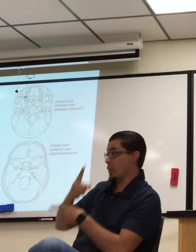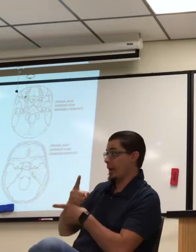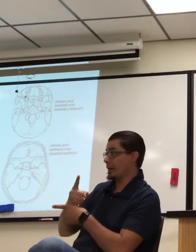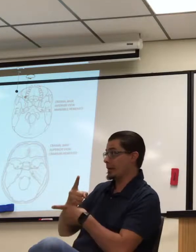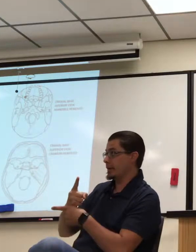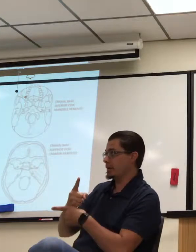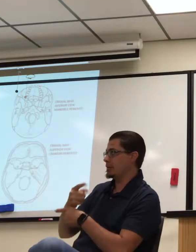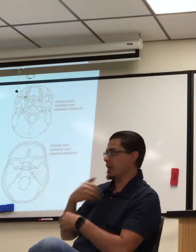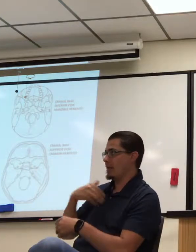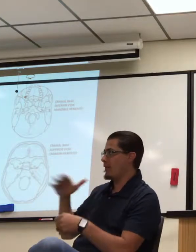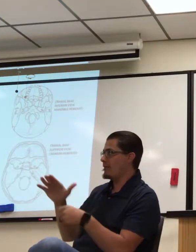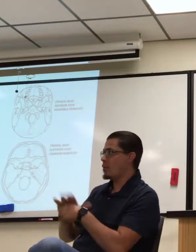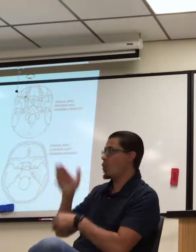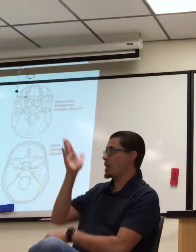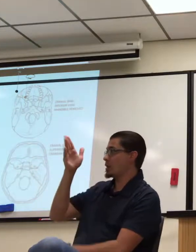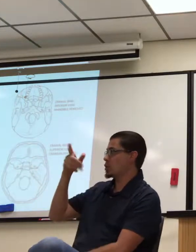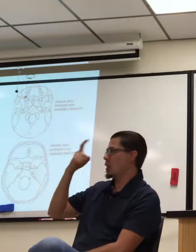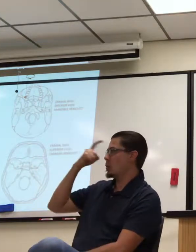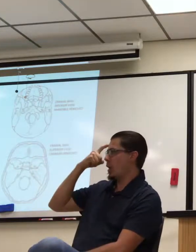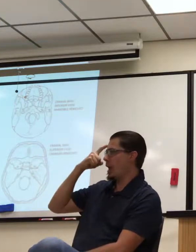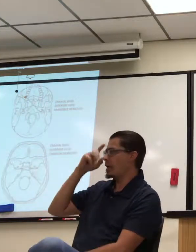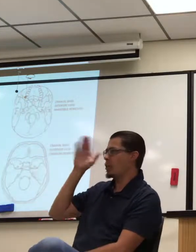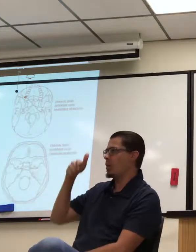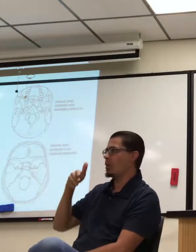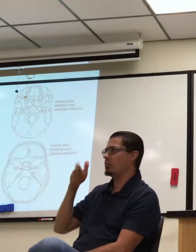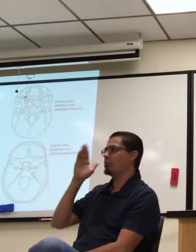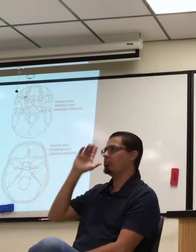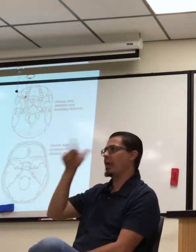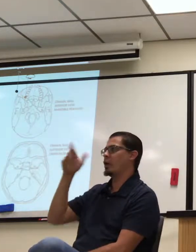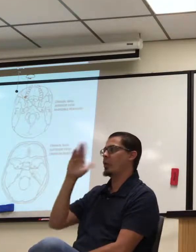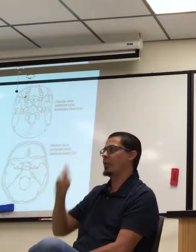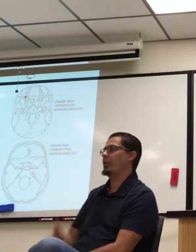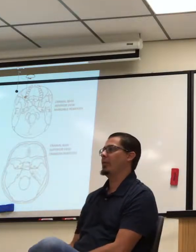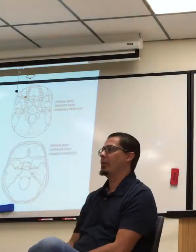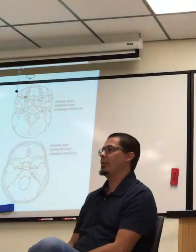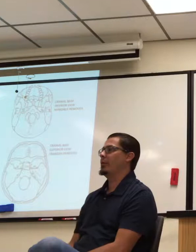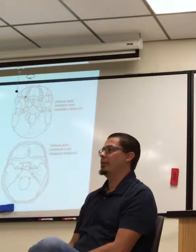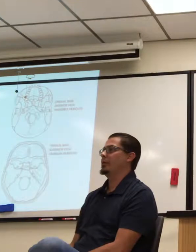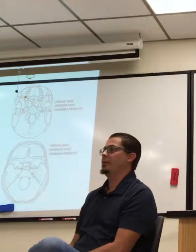We have a whole lecture on the brain in the head unit, and we'll get to that.